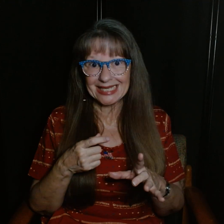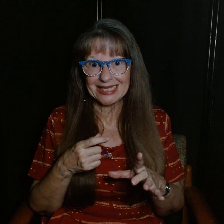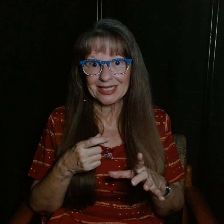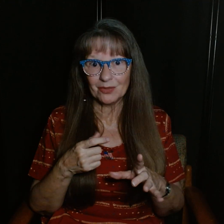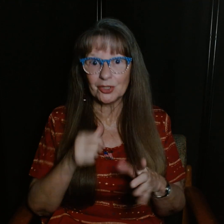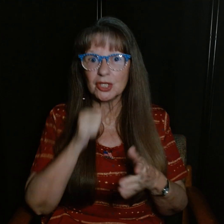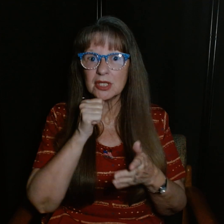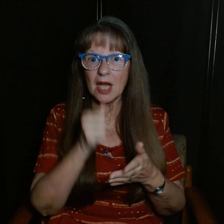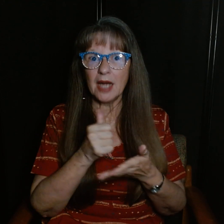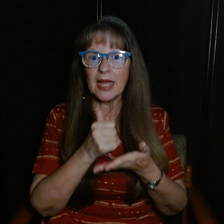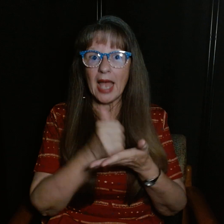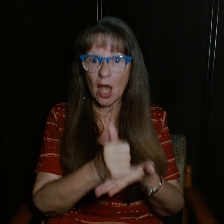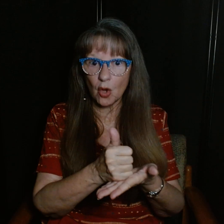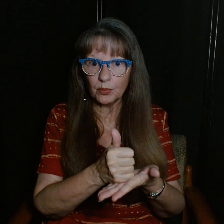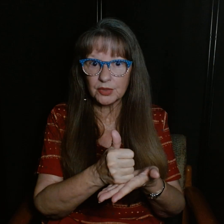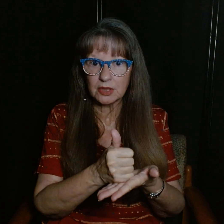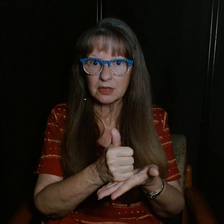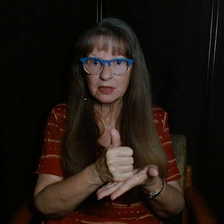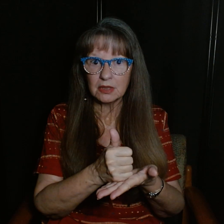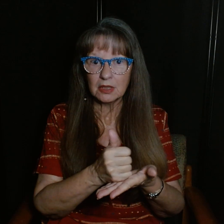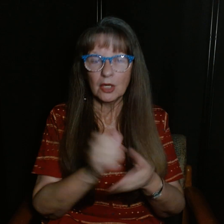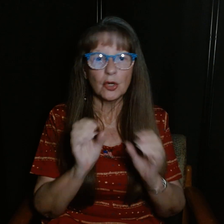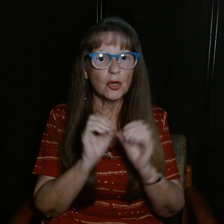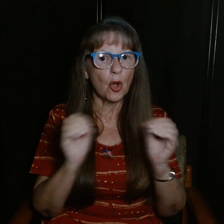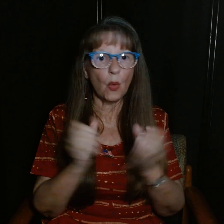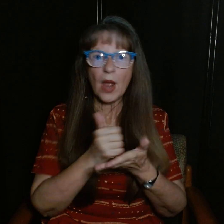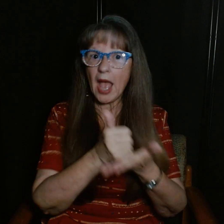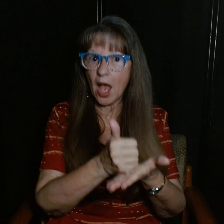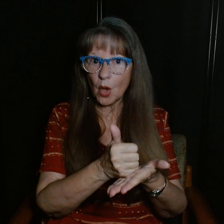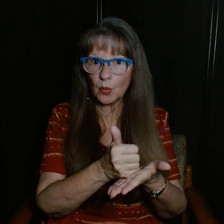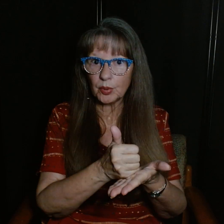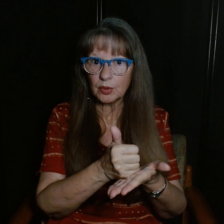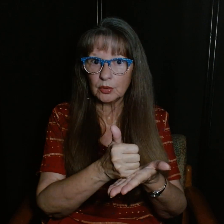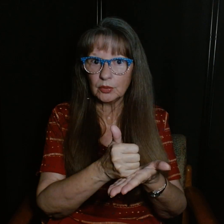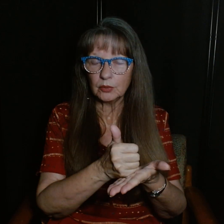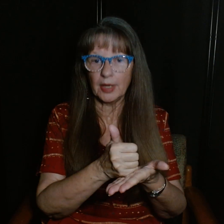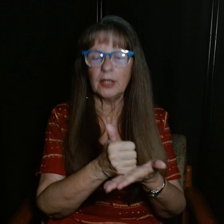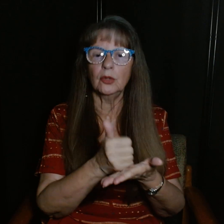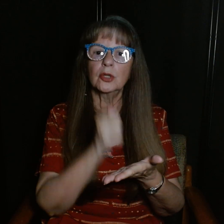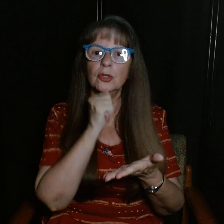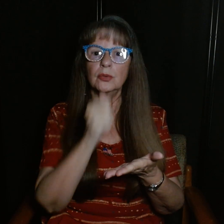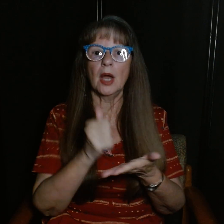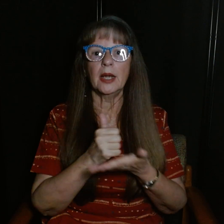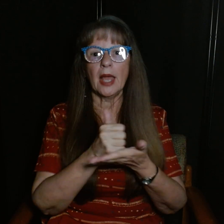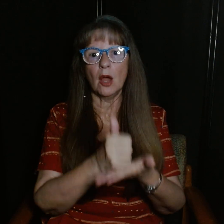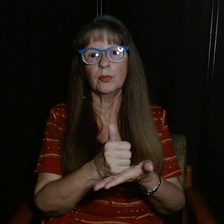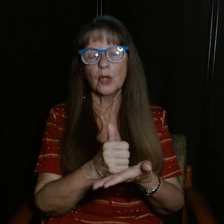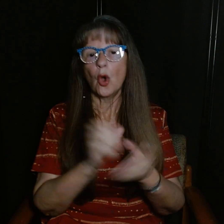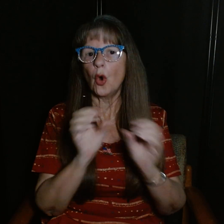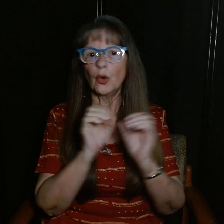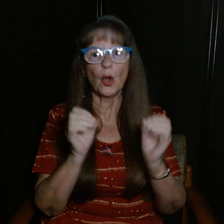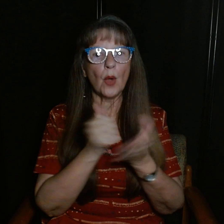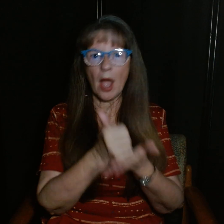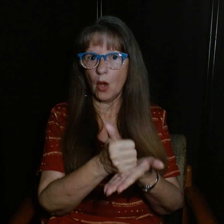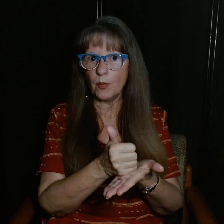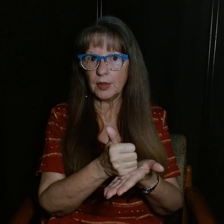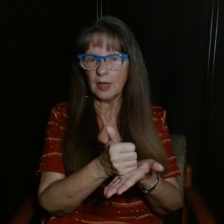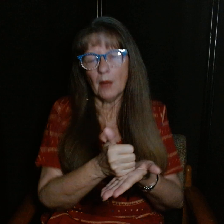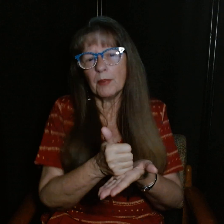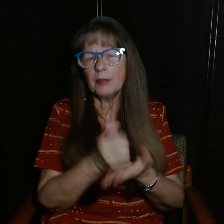Unassisted, which is not helped, no help, right? You could do not helped or no help. I would probably